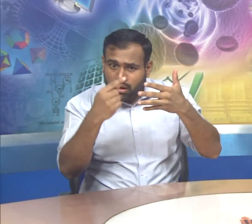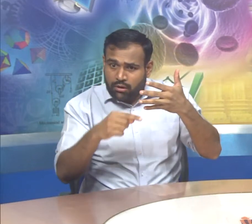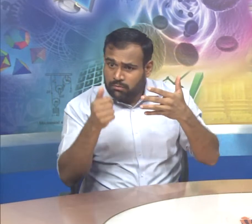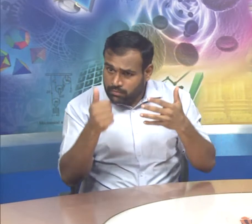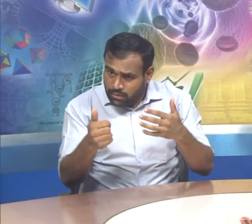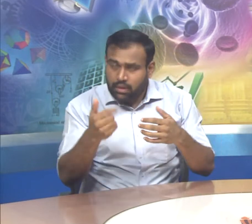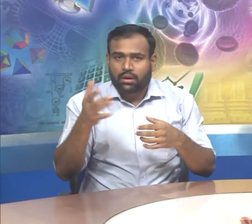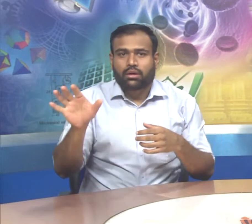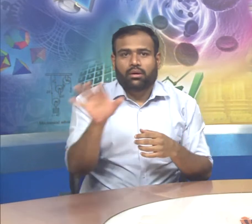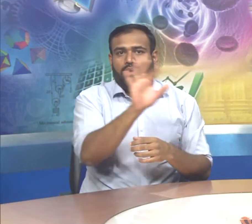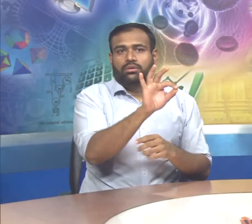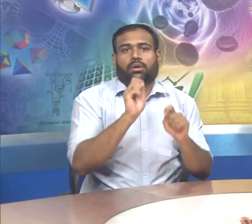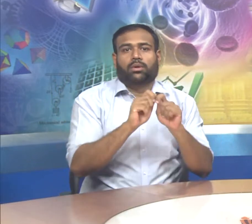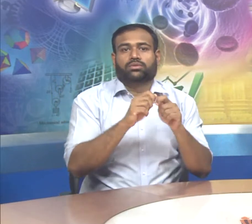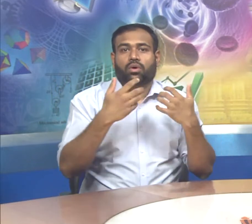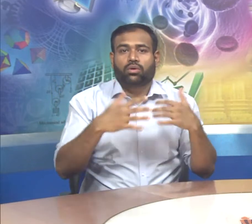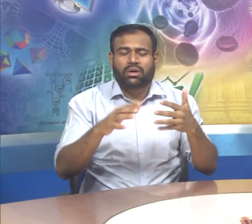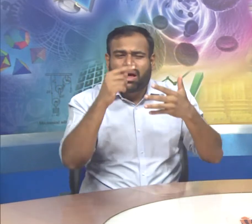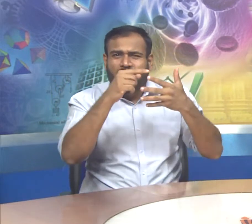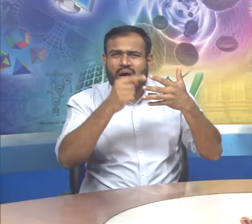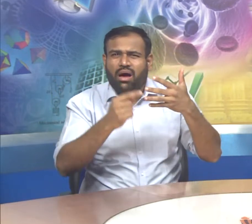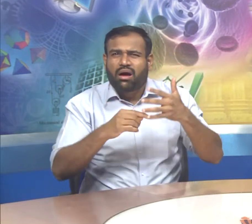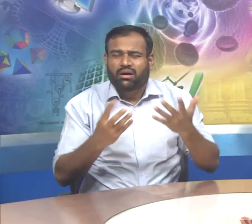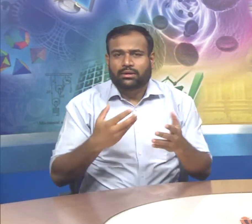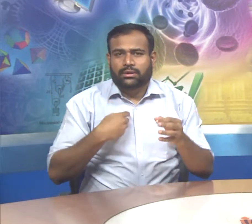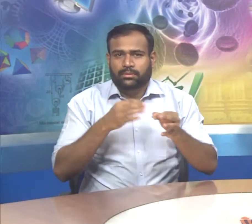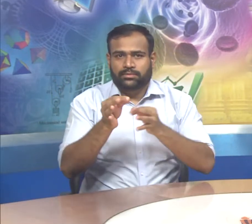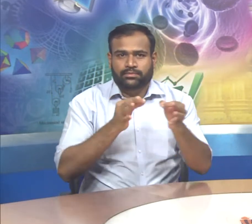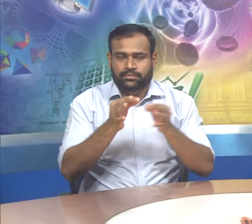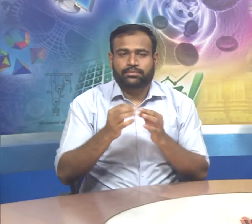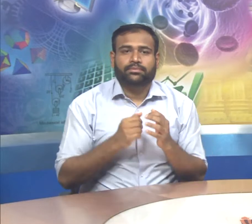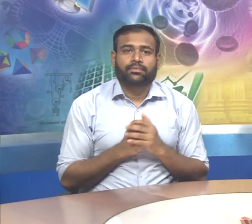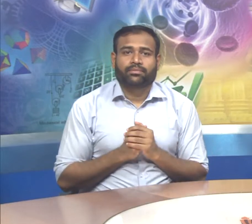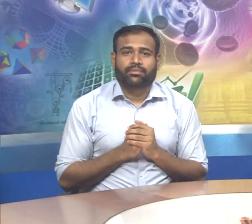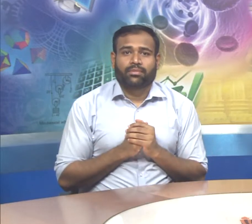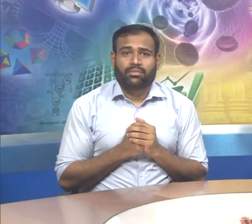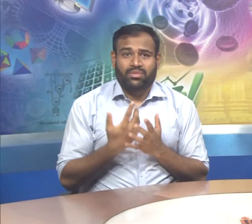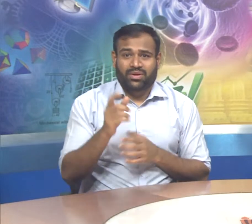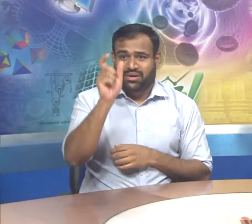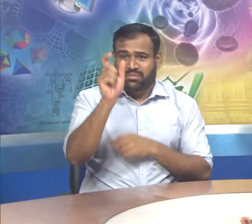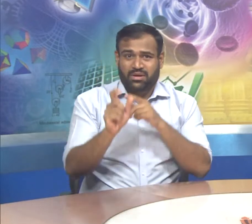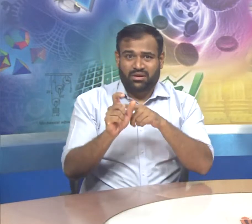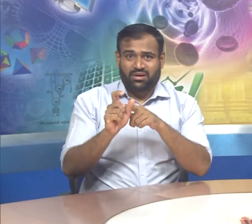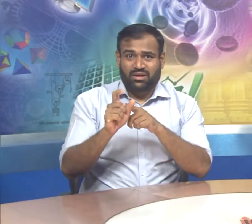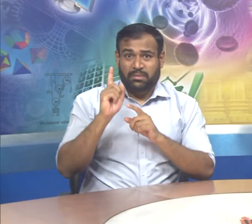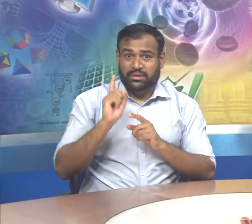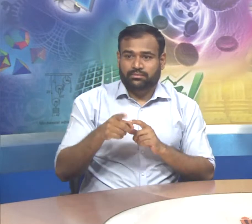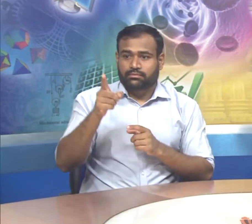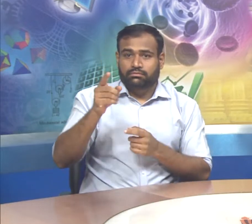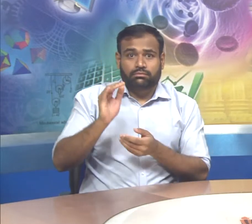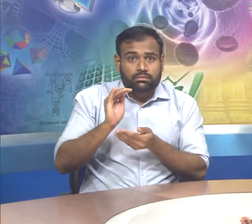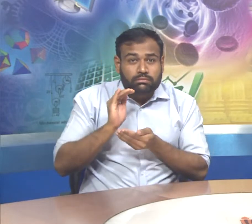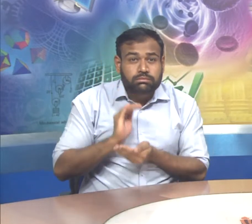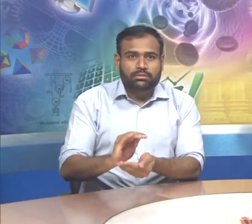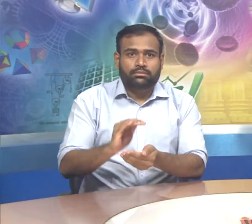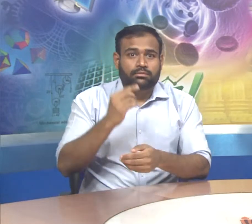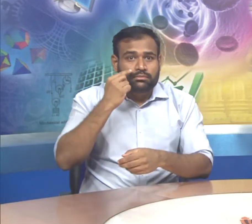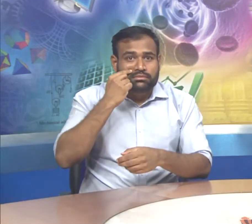Qualifications. A person is qualified for appointed as a judge only